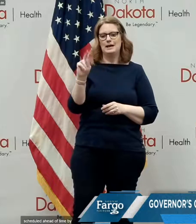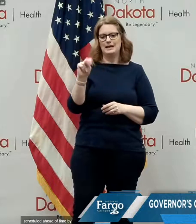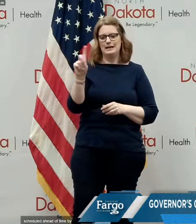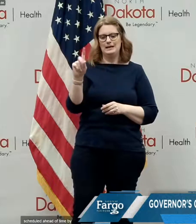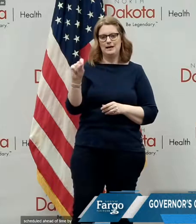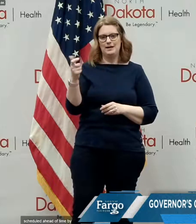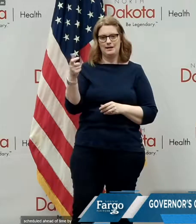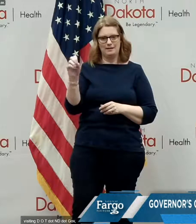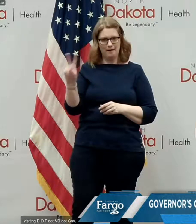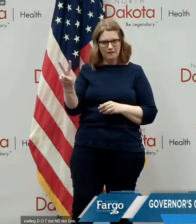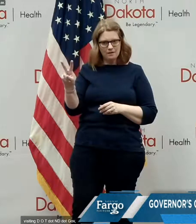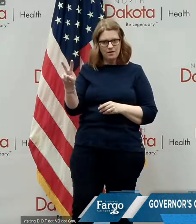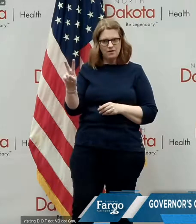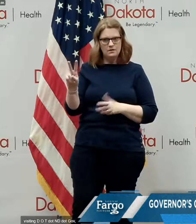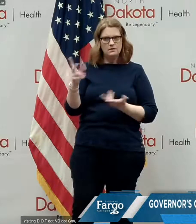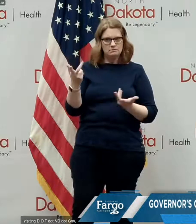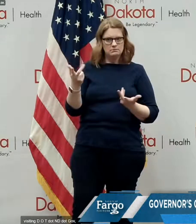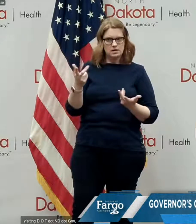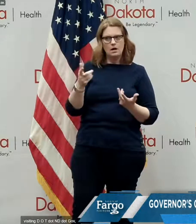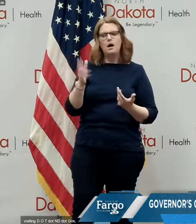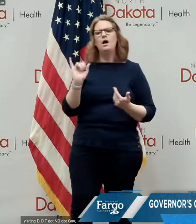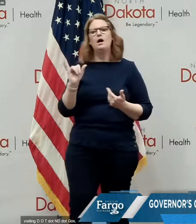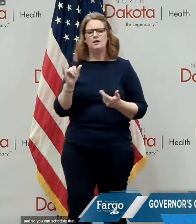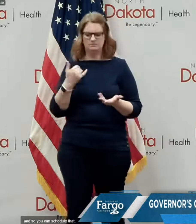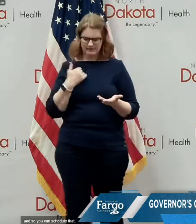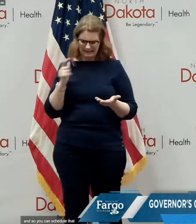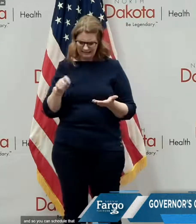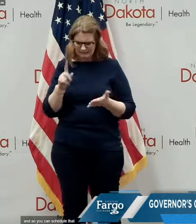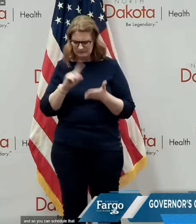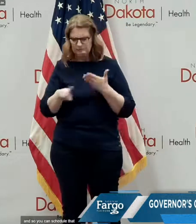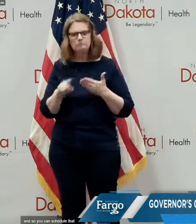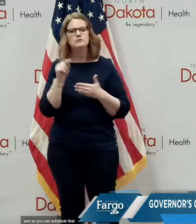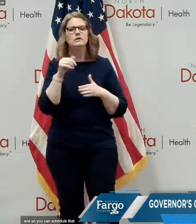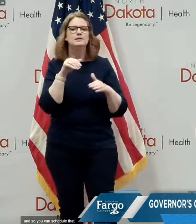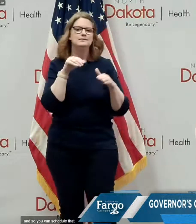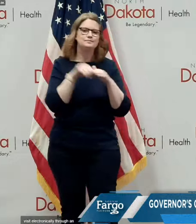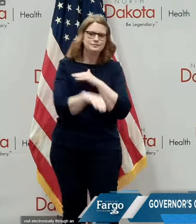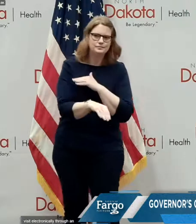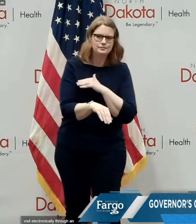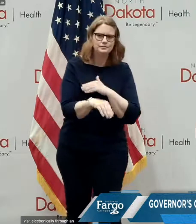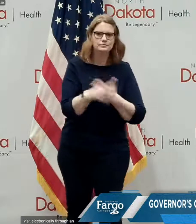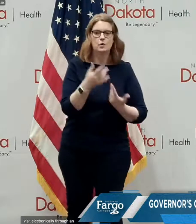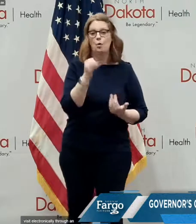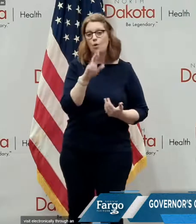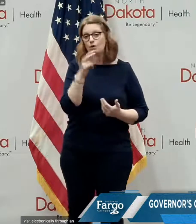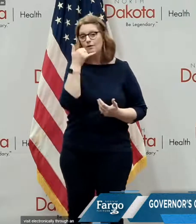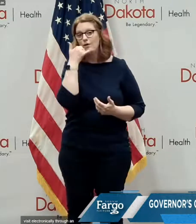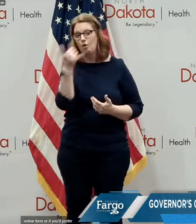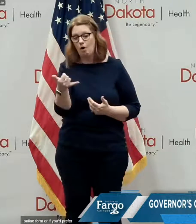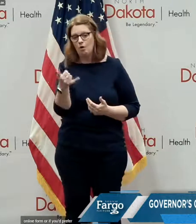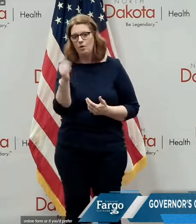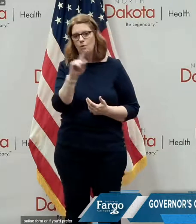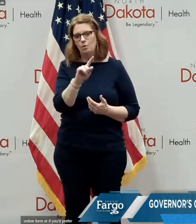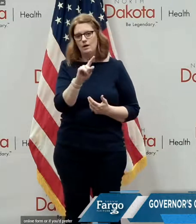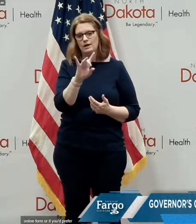dot.nd.gov, and so you can schedule that visit electronically through an online form, or if you'd prefer to call, you can call